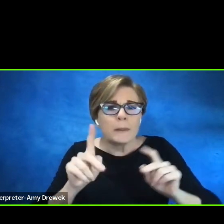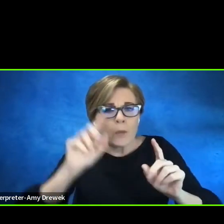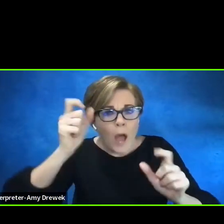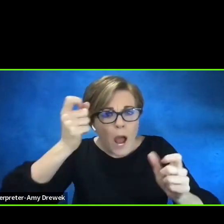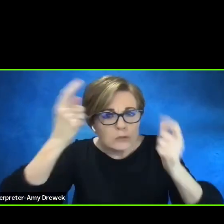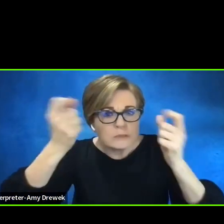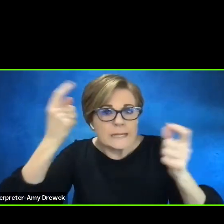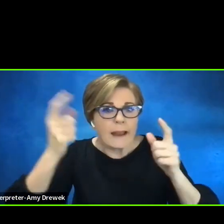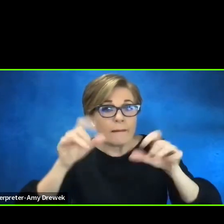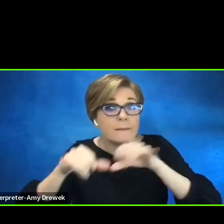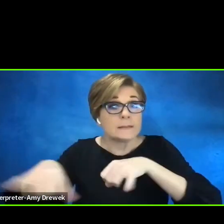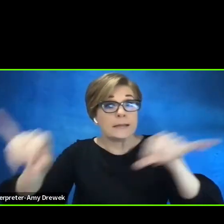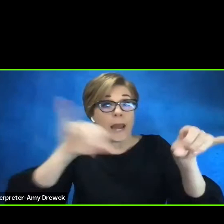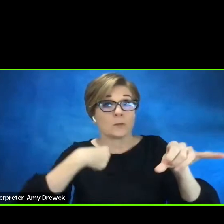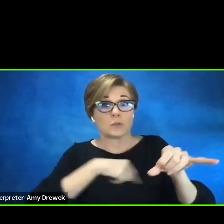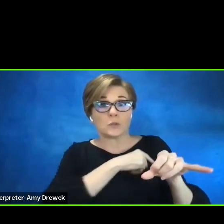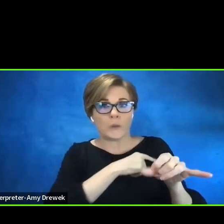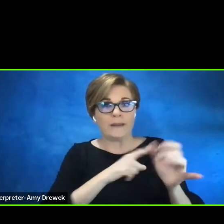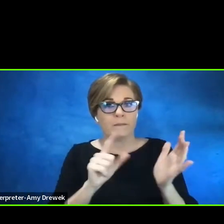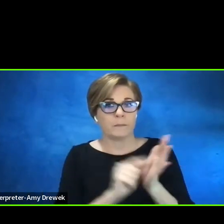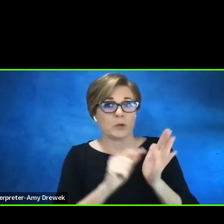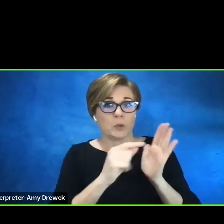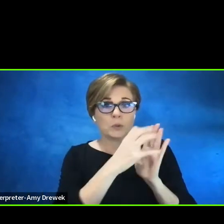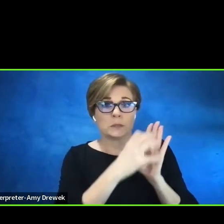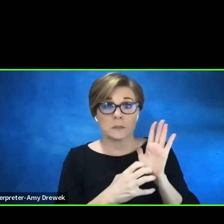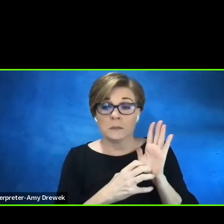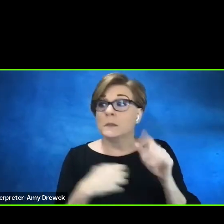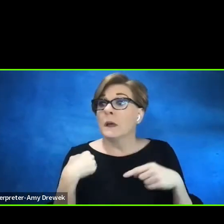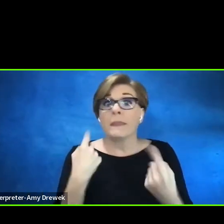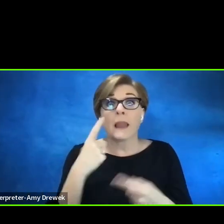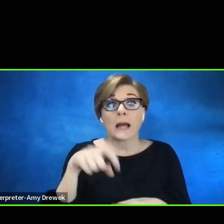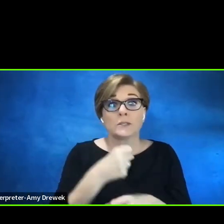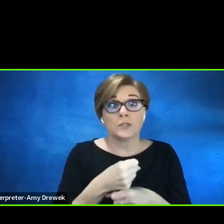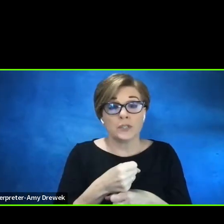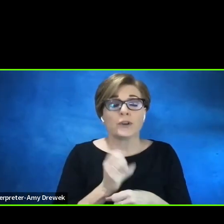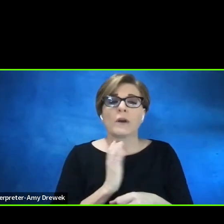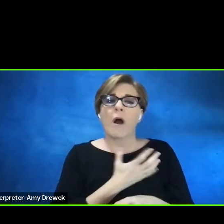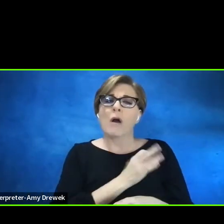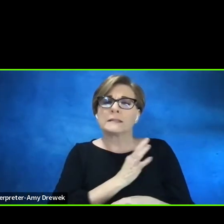that we have produced. Over this last year, our staff in